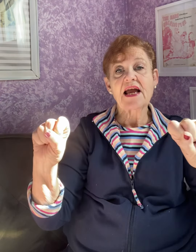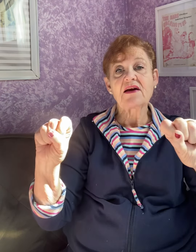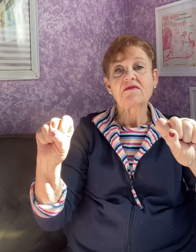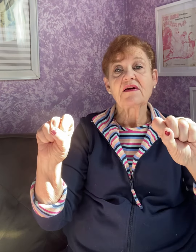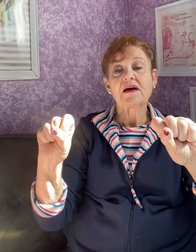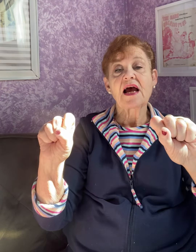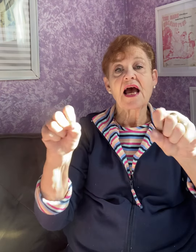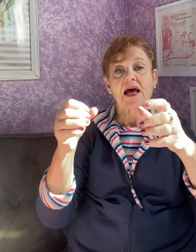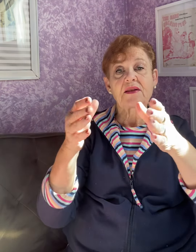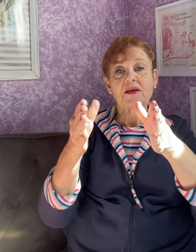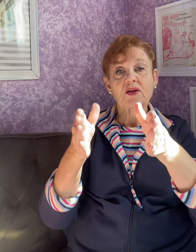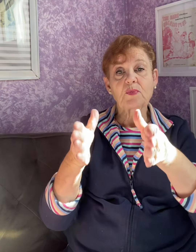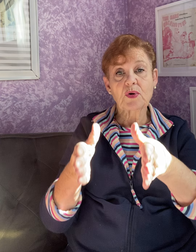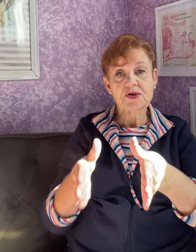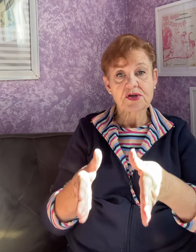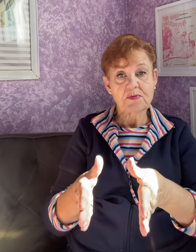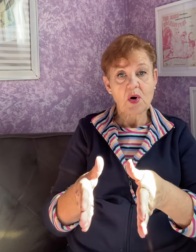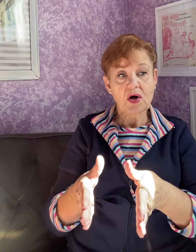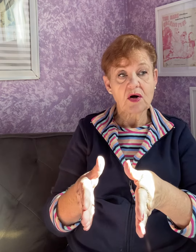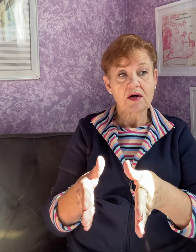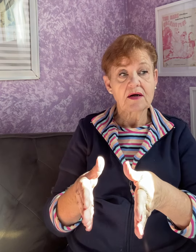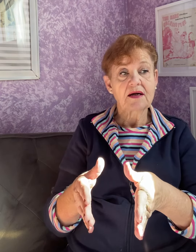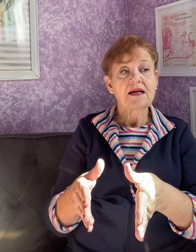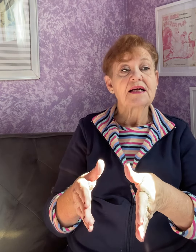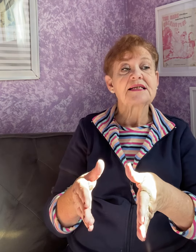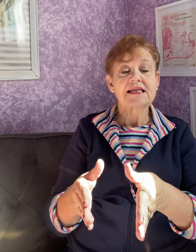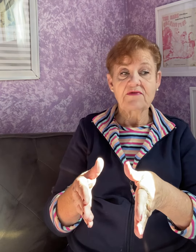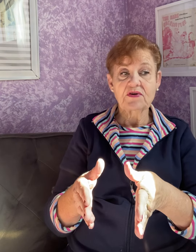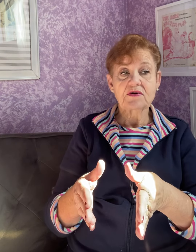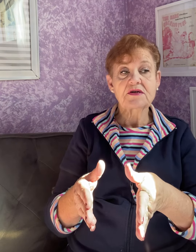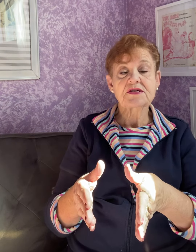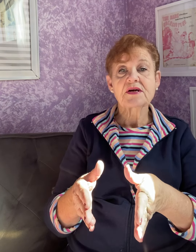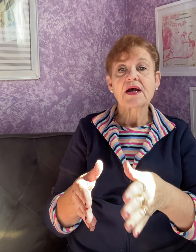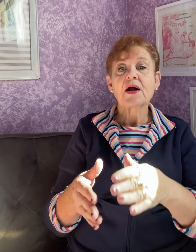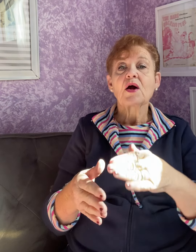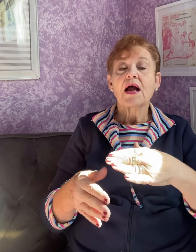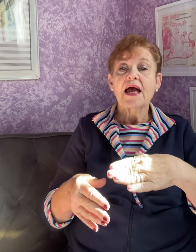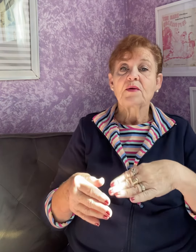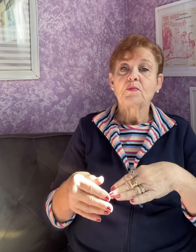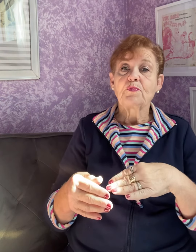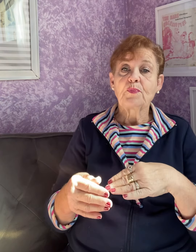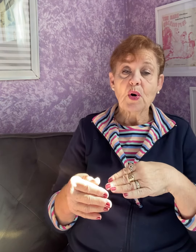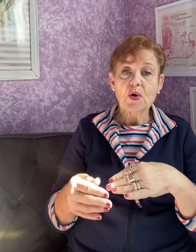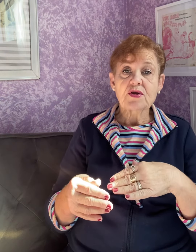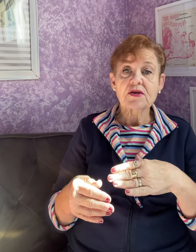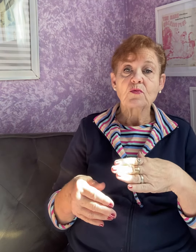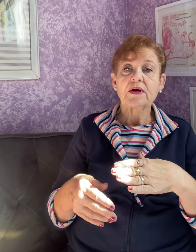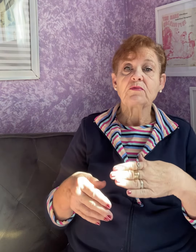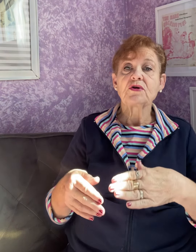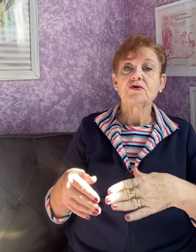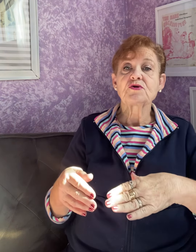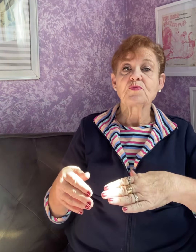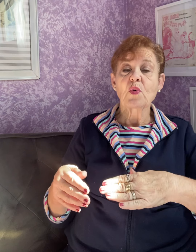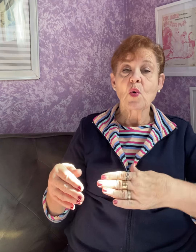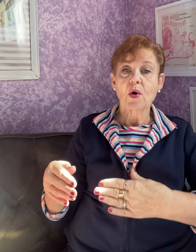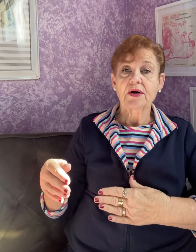save, and then the person marker. Saviors. And birth, we will use born.